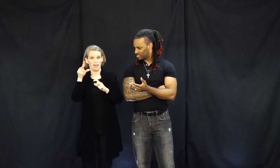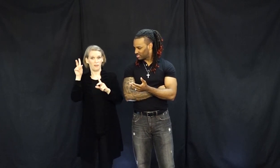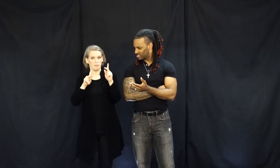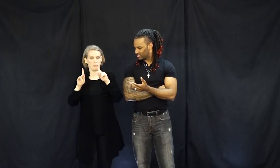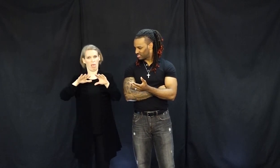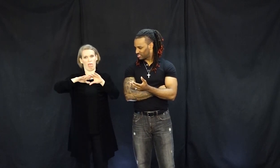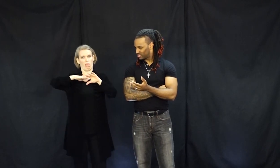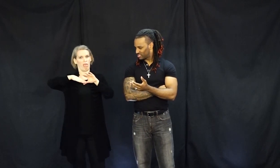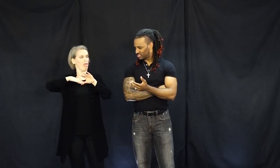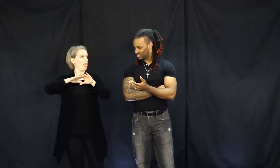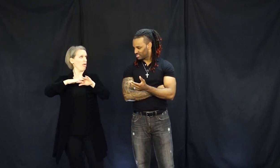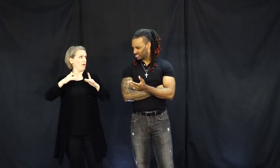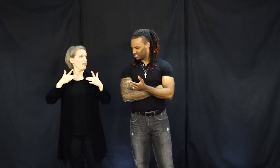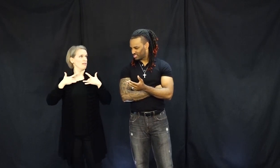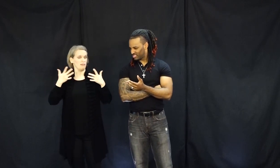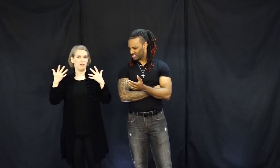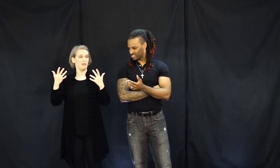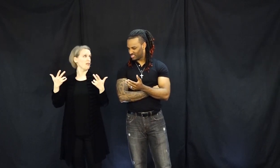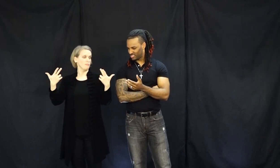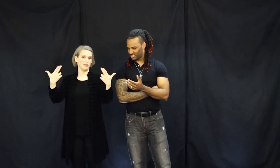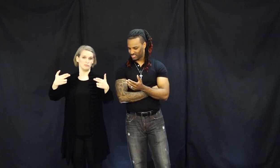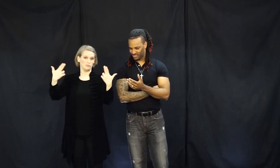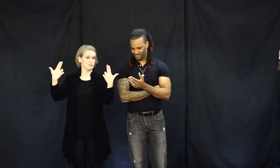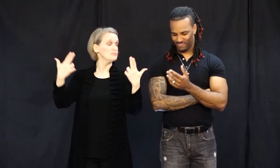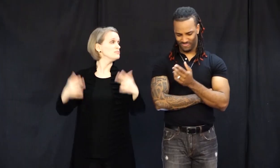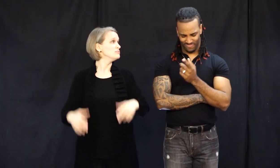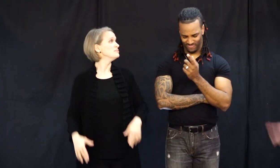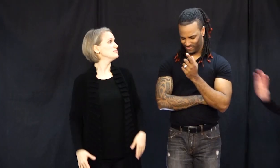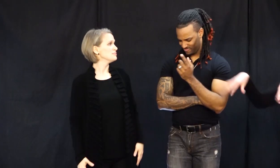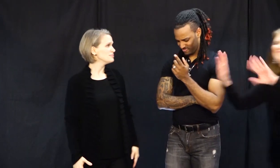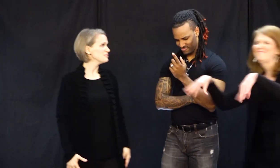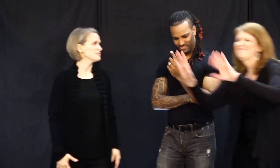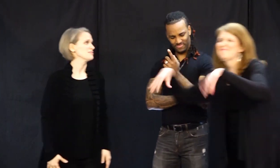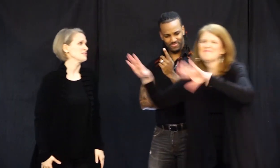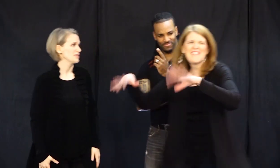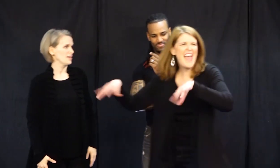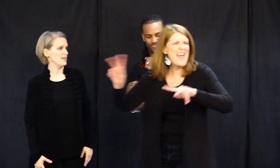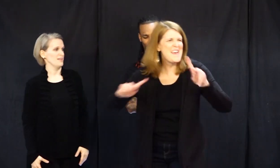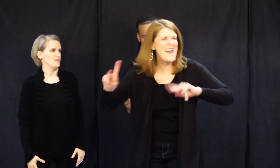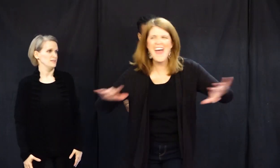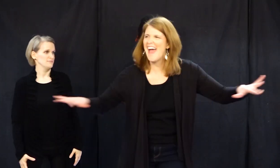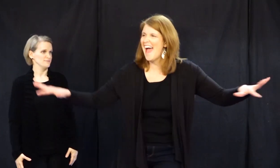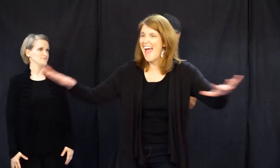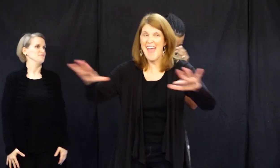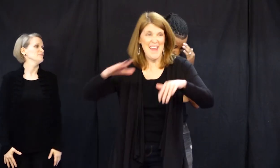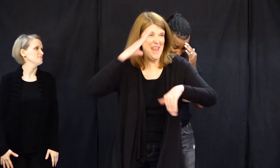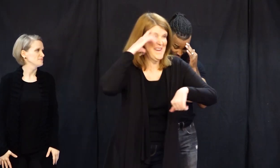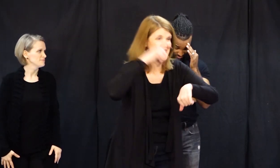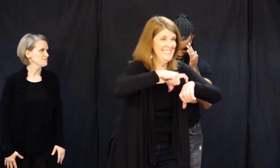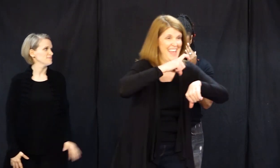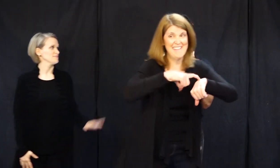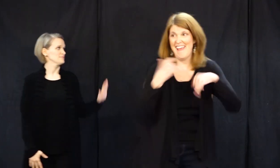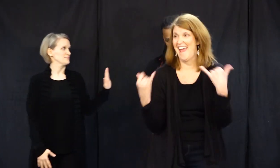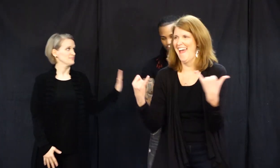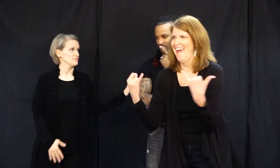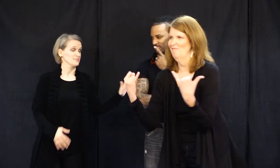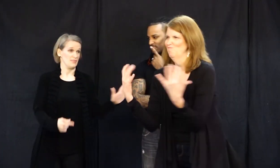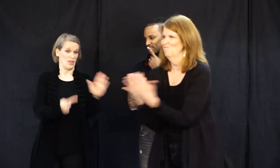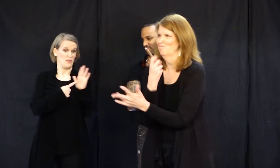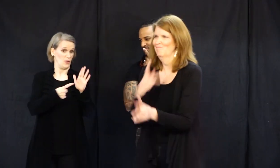their mouths off wind up dead. Yo, what time is it? Showtime! Like